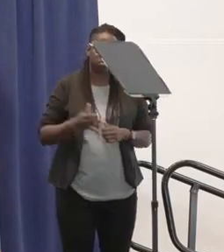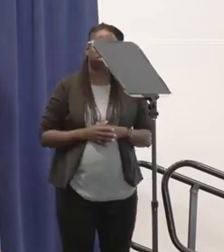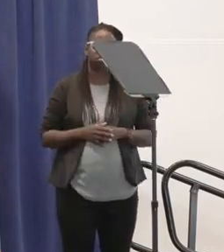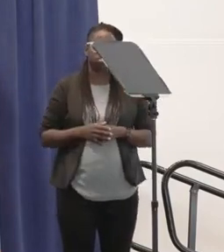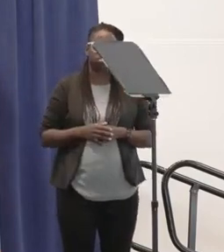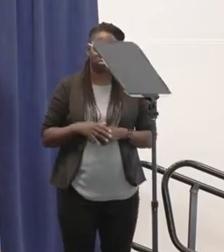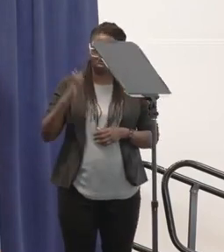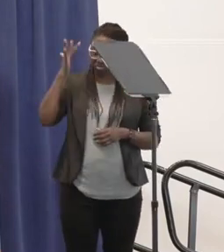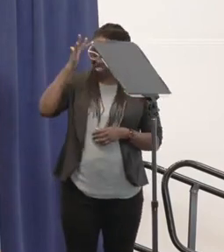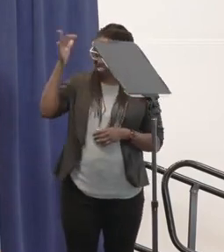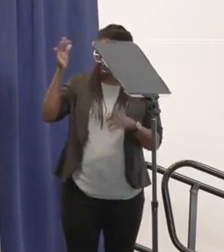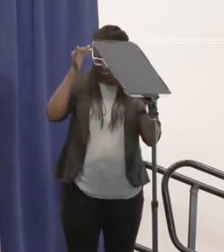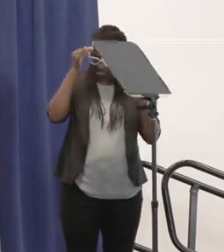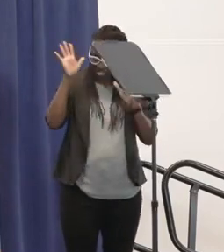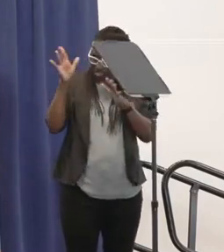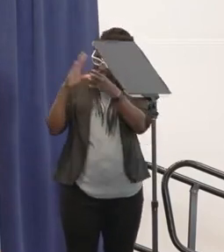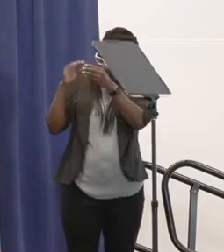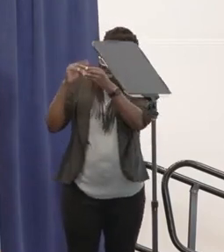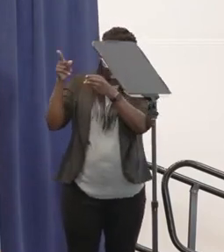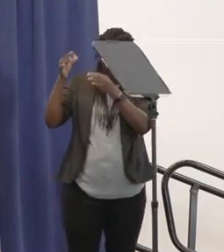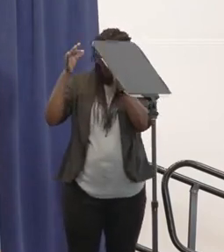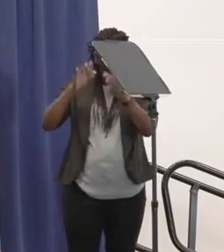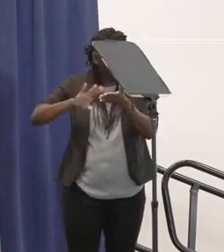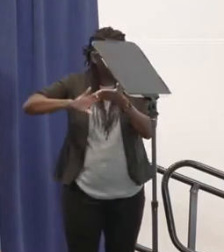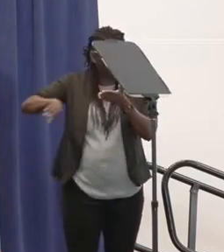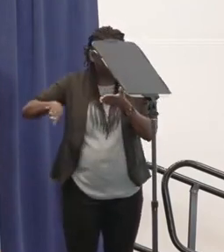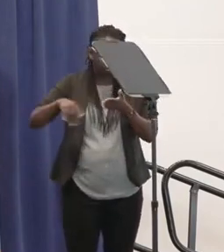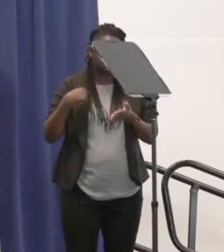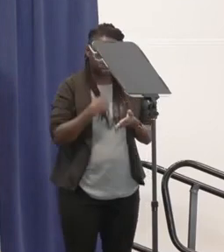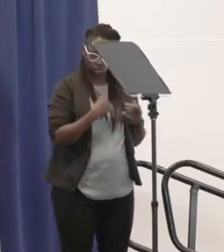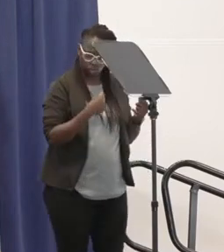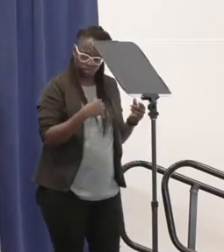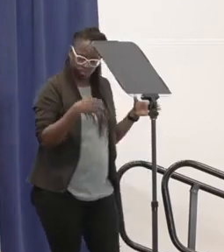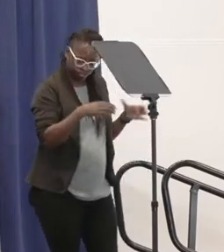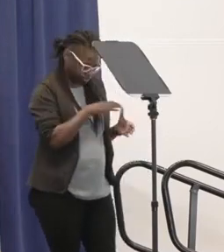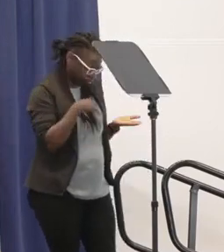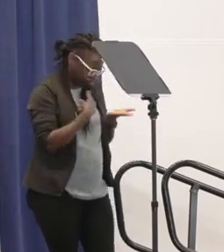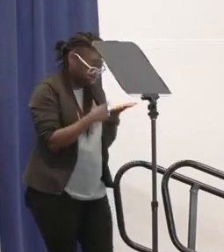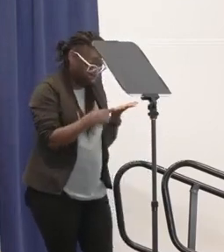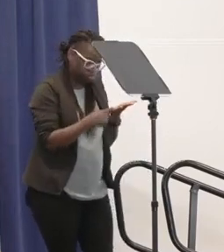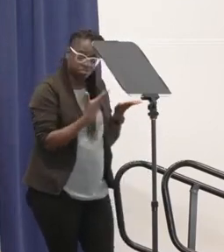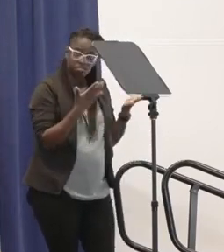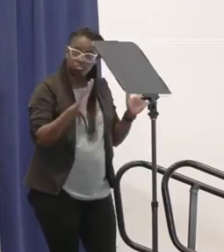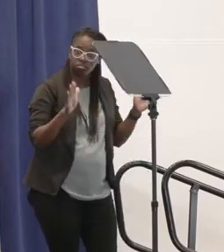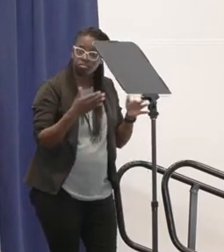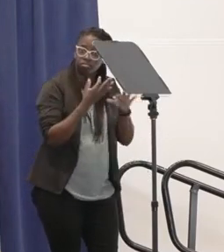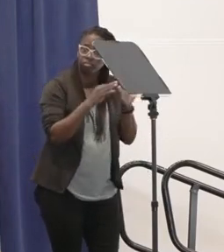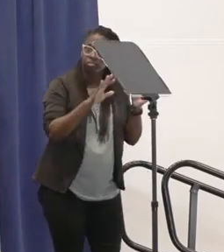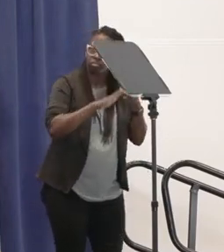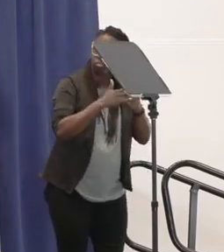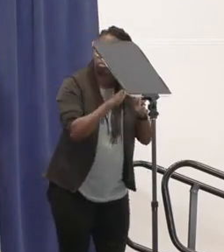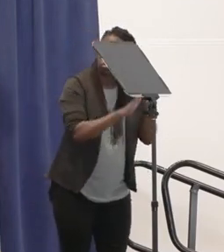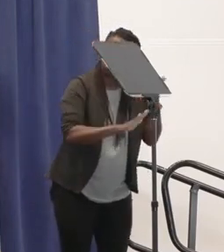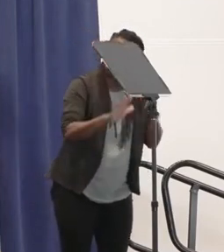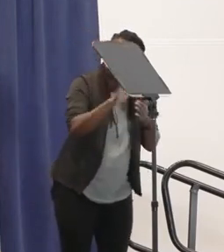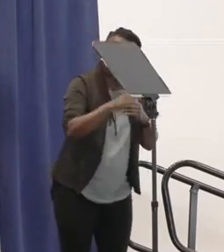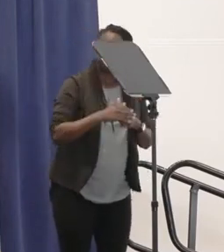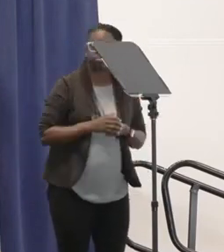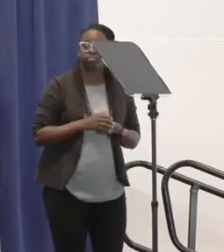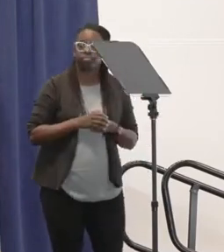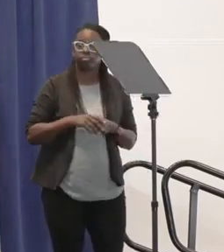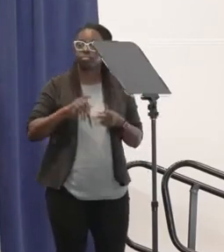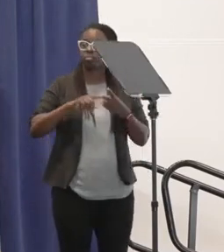we expanded access to free college and career planning tools, including the MEFA pathway and DESE's My Career